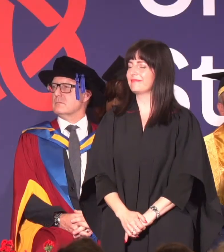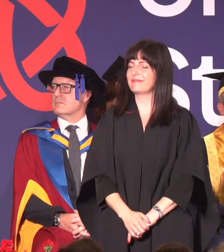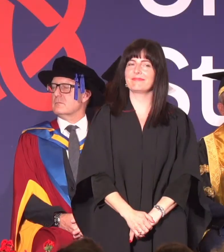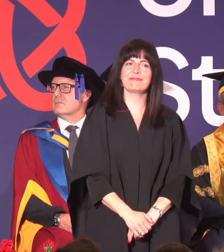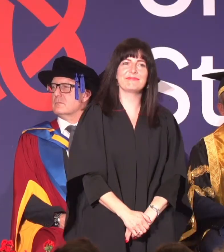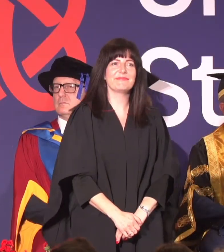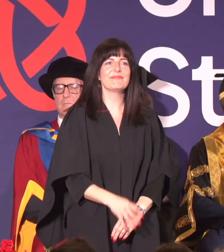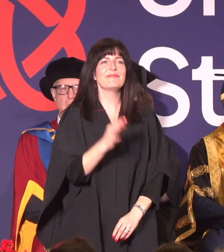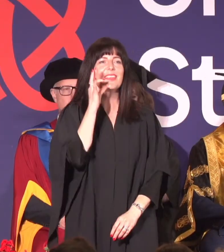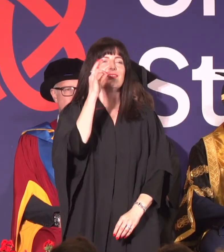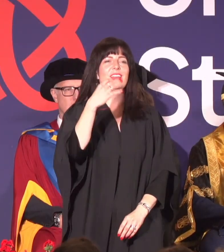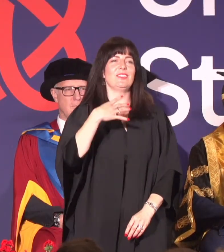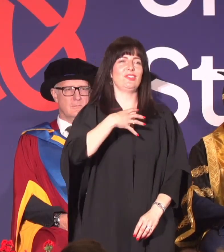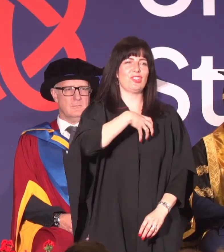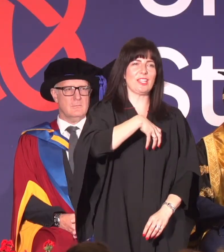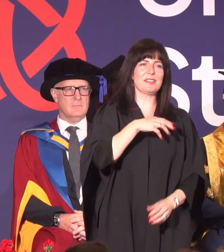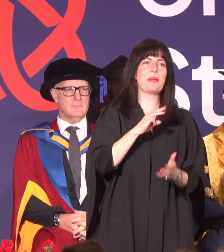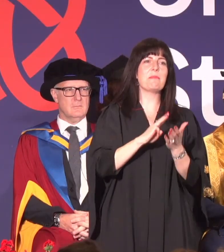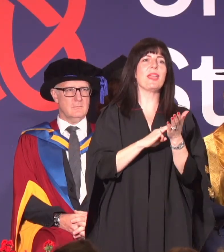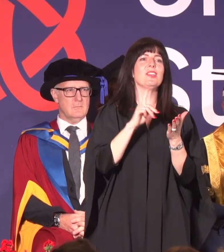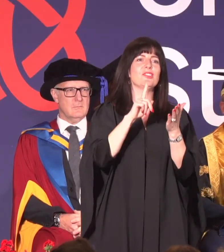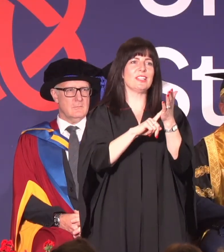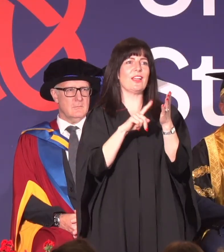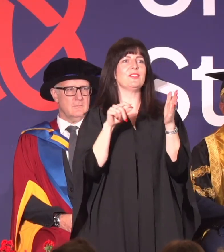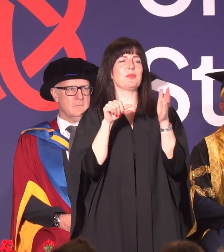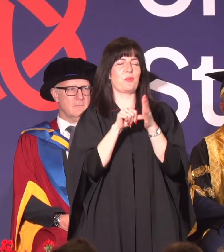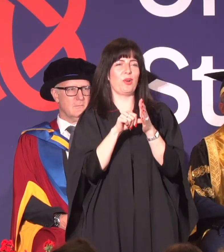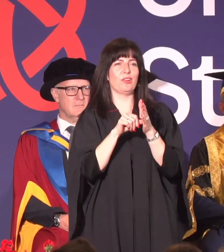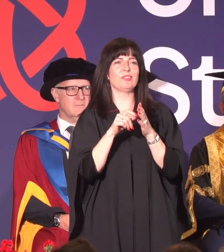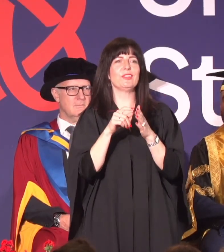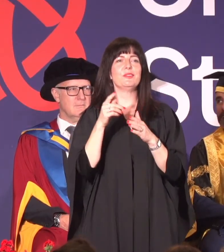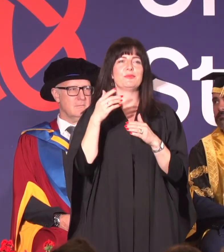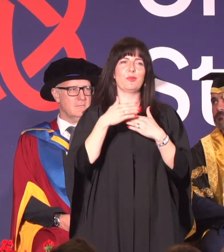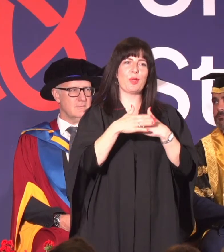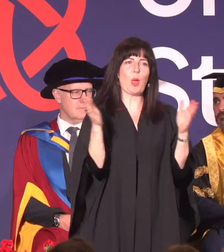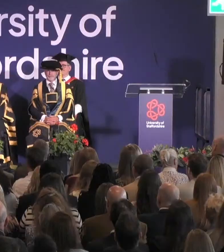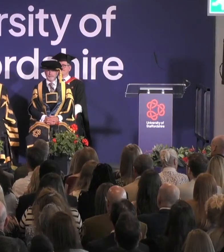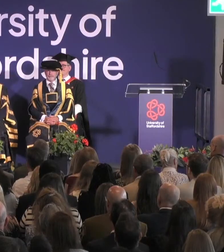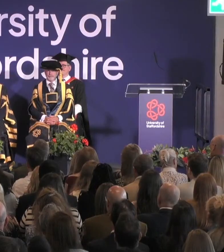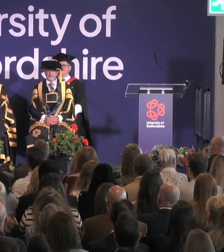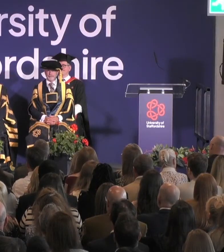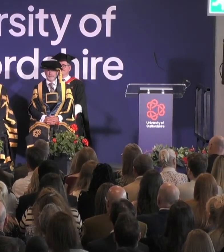I invite the Chancellor, Major Leveson Wood, to deliver the opening address.